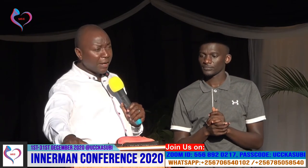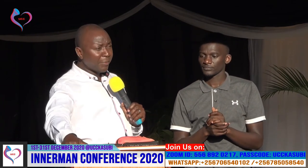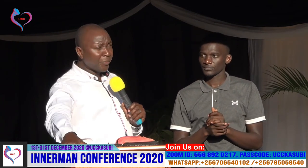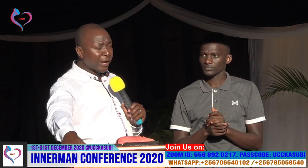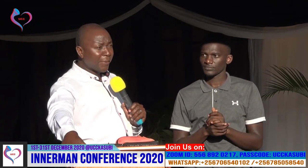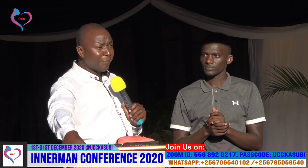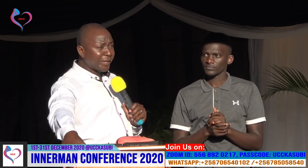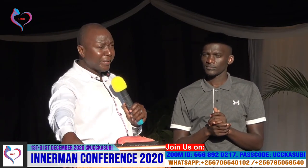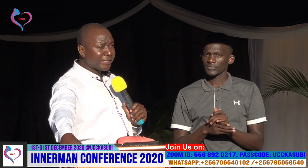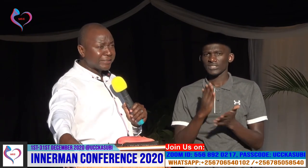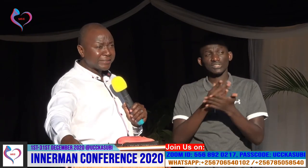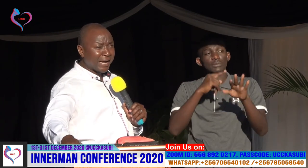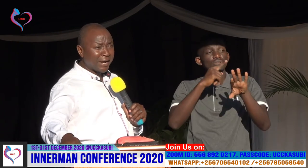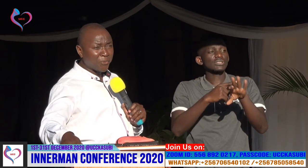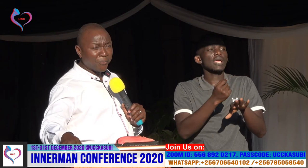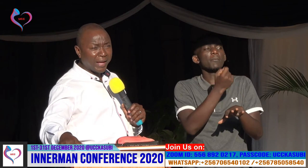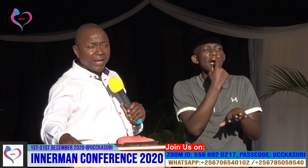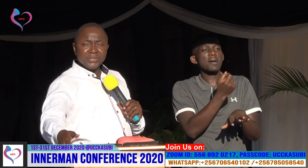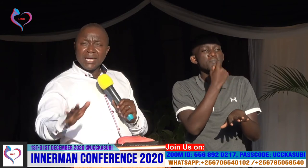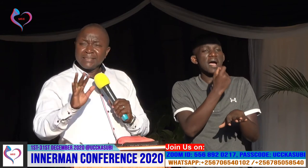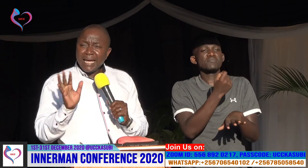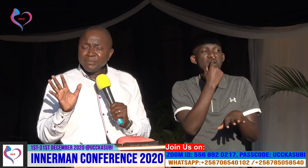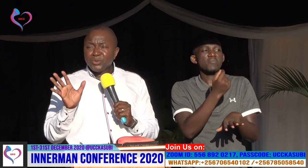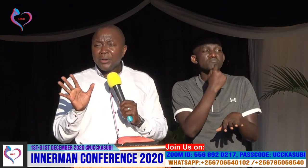I think some even